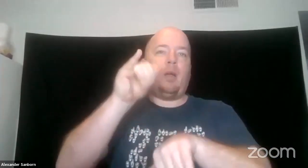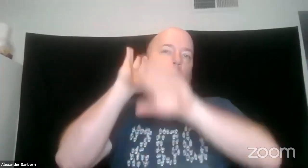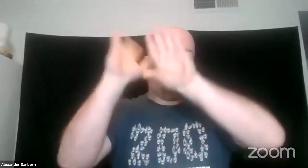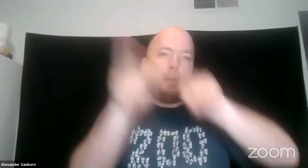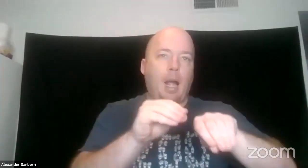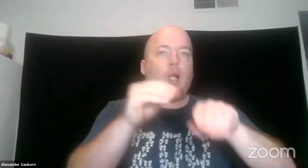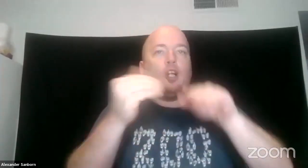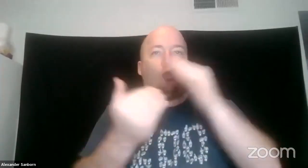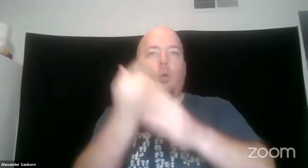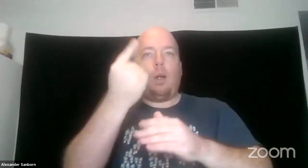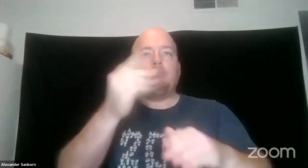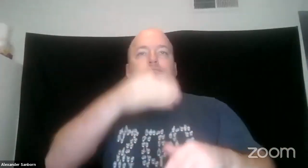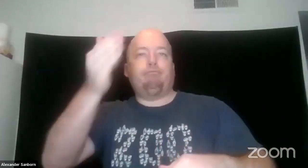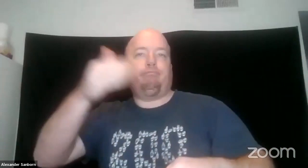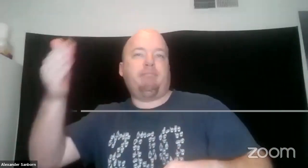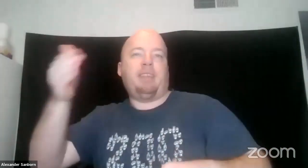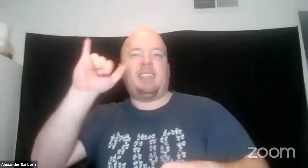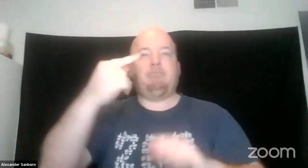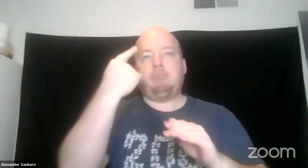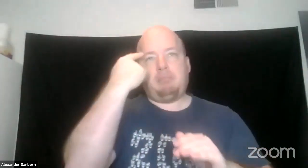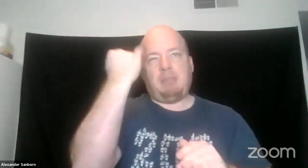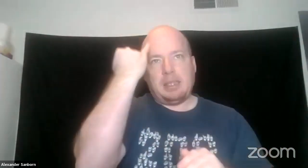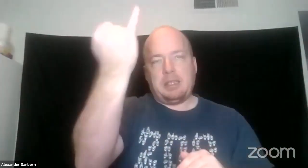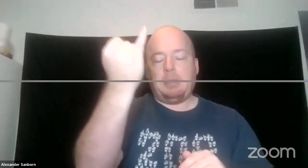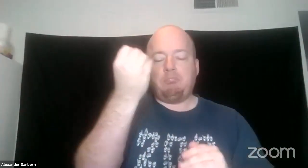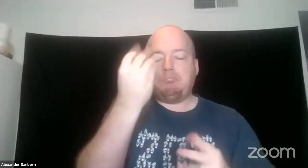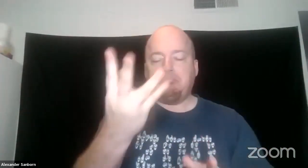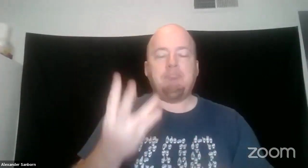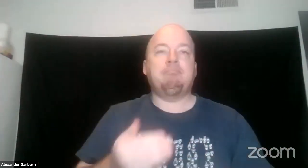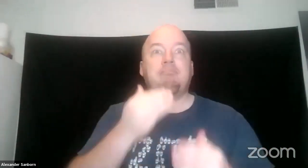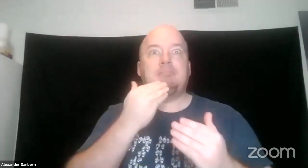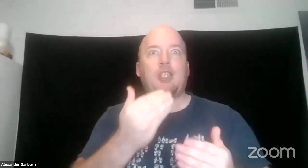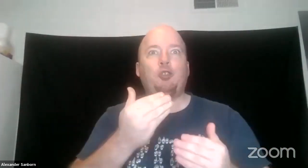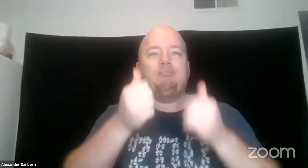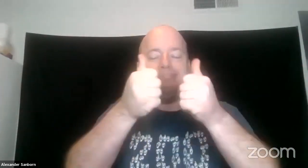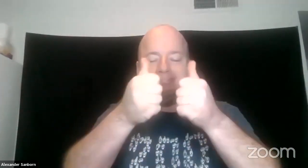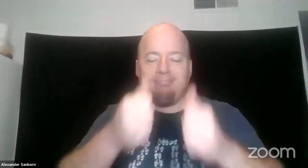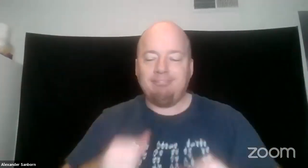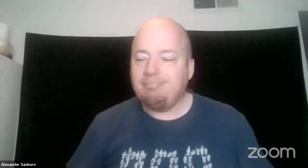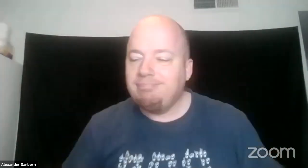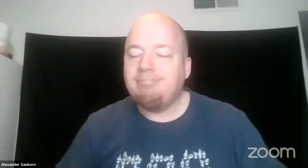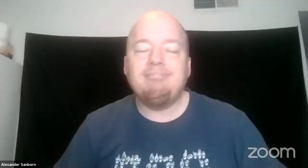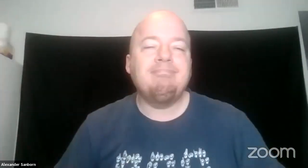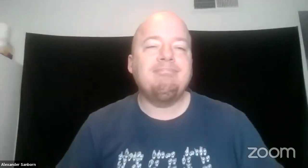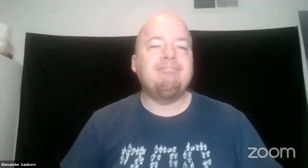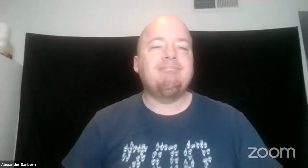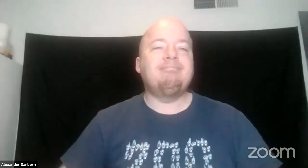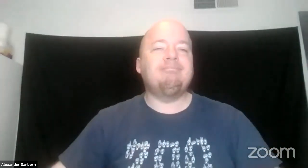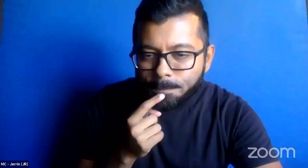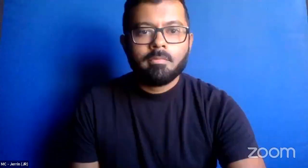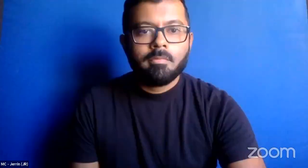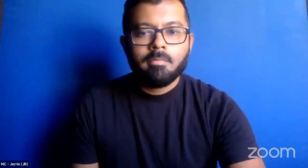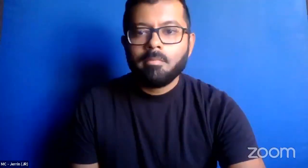month because it is her work anniversary, if you will. So that's one idea and one